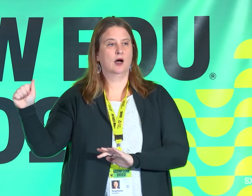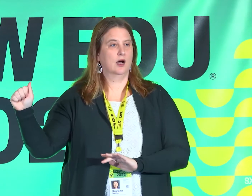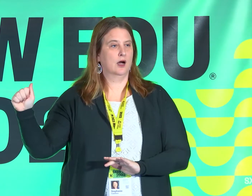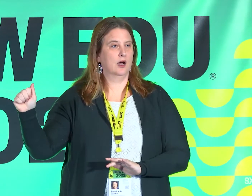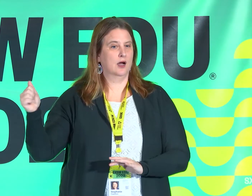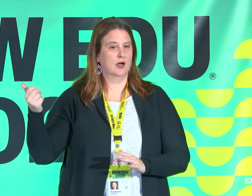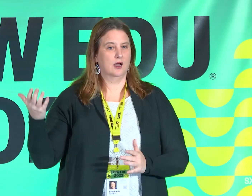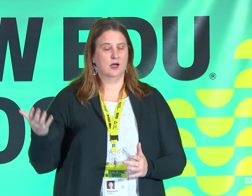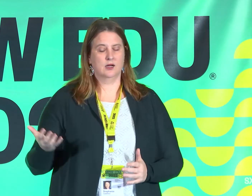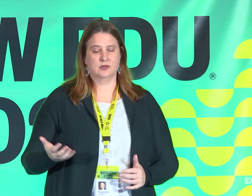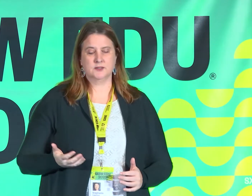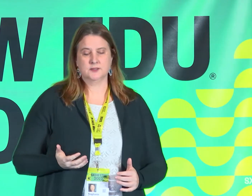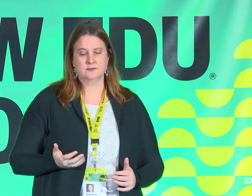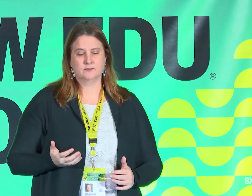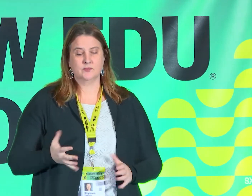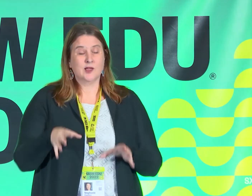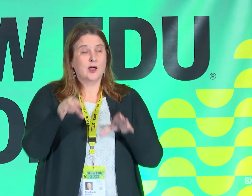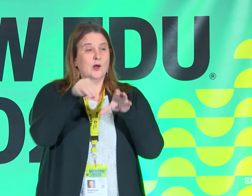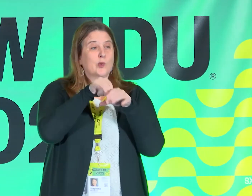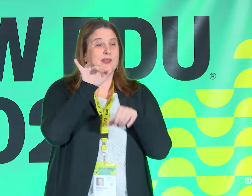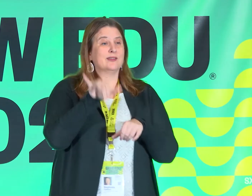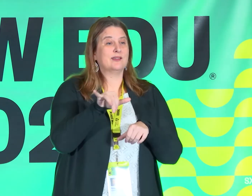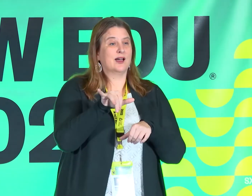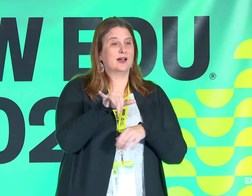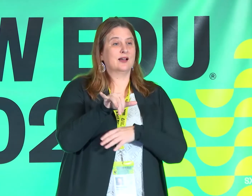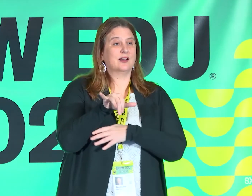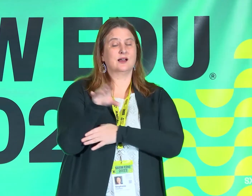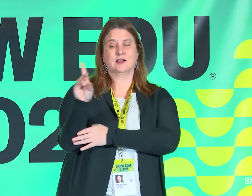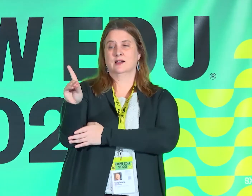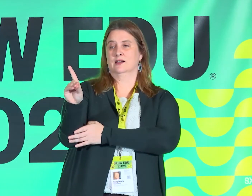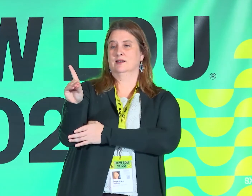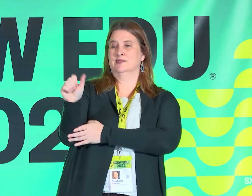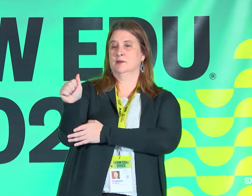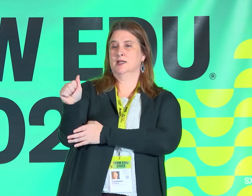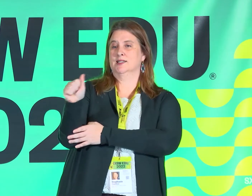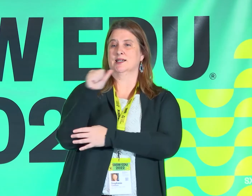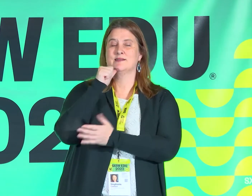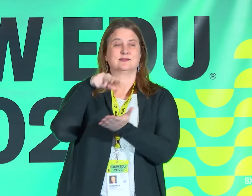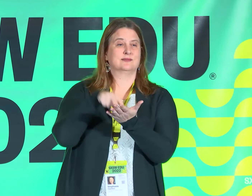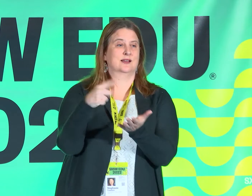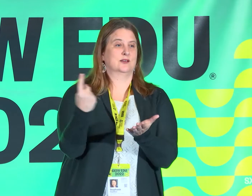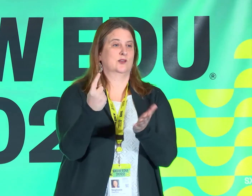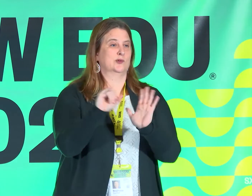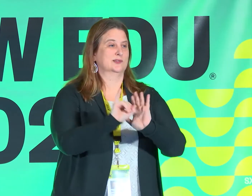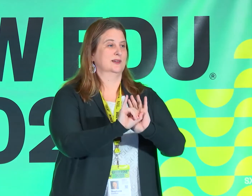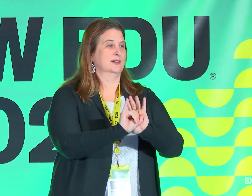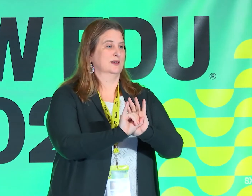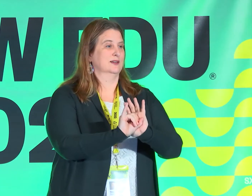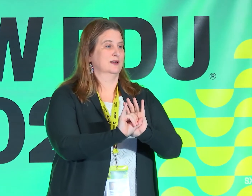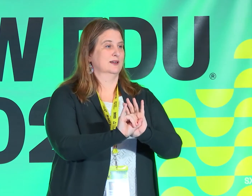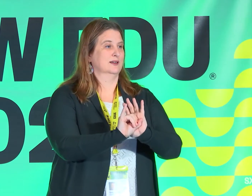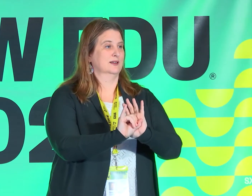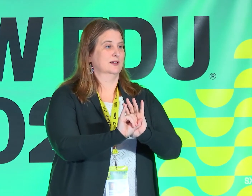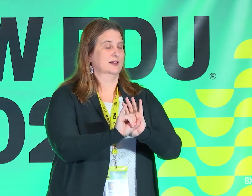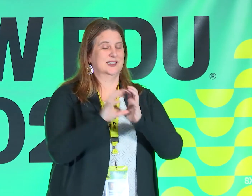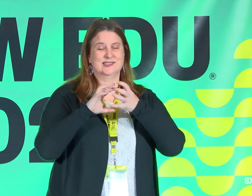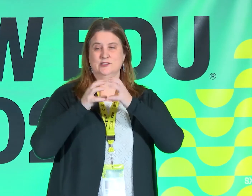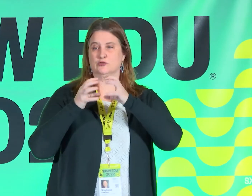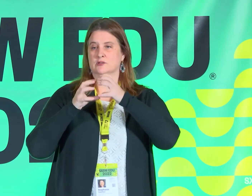of low expectations, thus getting rid of the stigma associated often with disabilities. And as I mentioned,